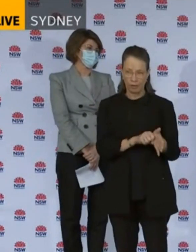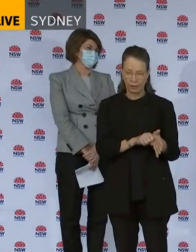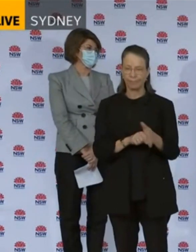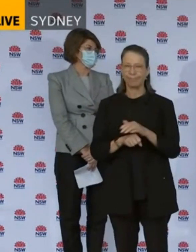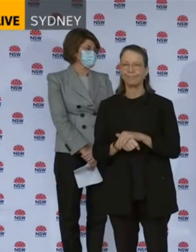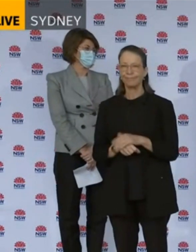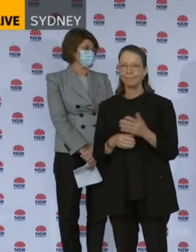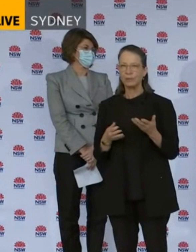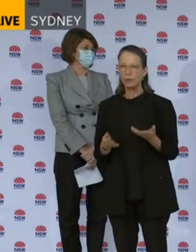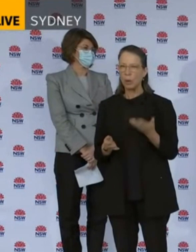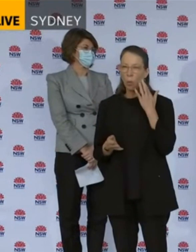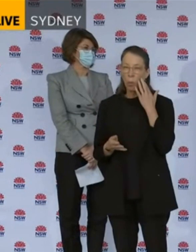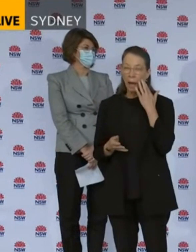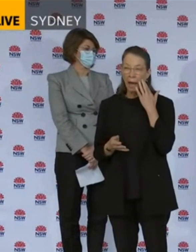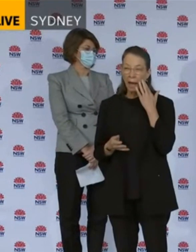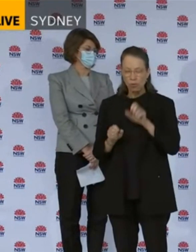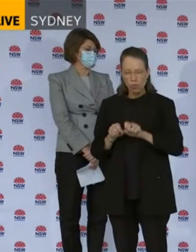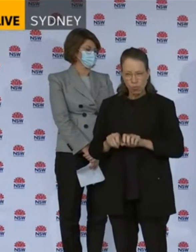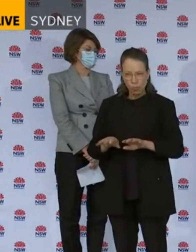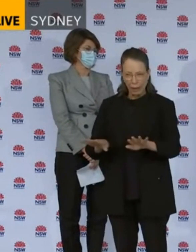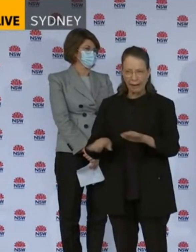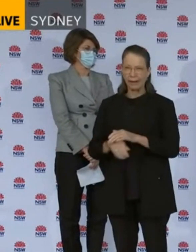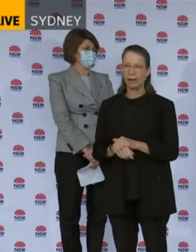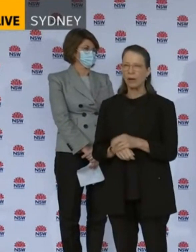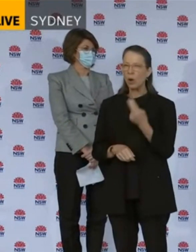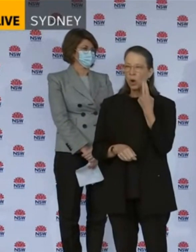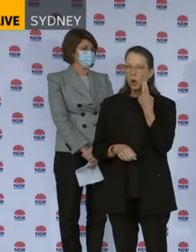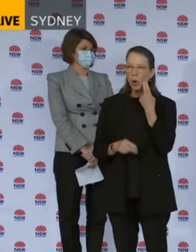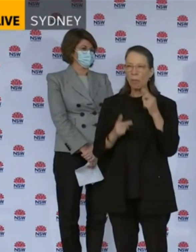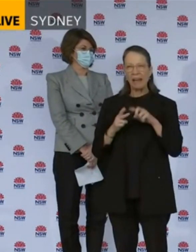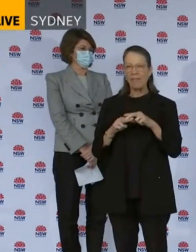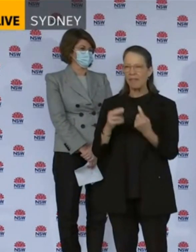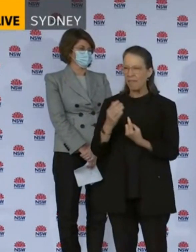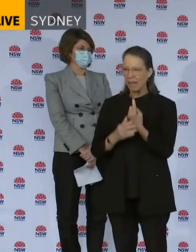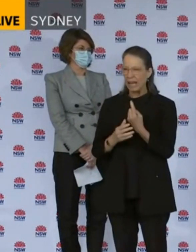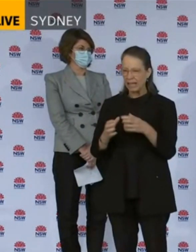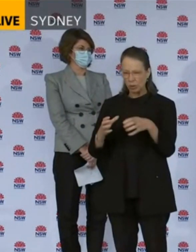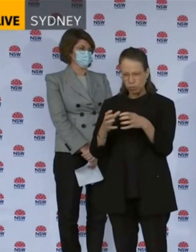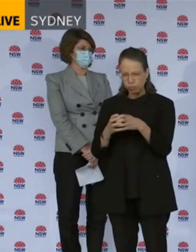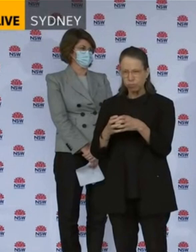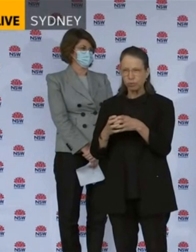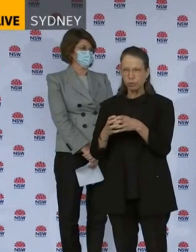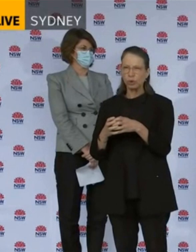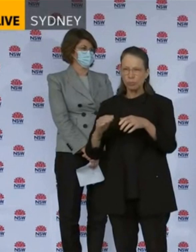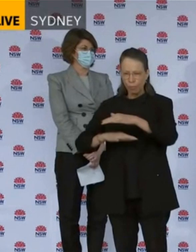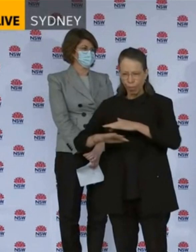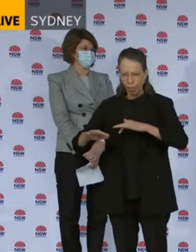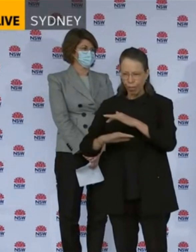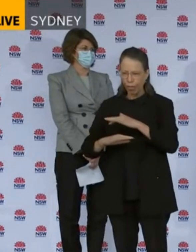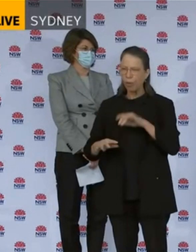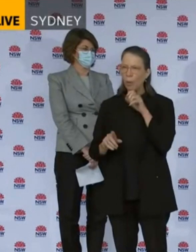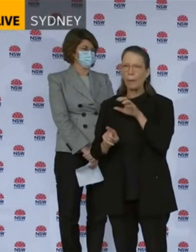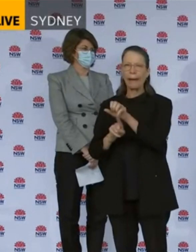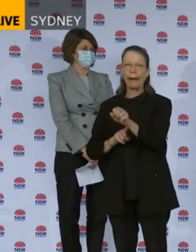to get transmission in an event, we often pick it up early. We're getting people picked up within, say,